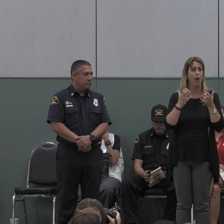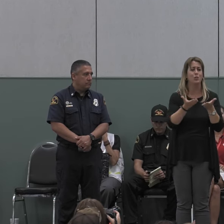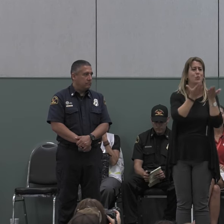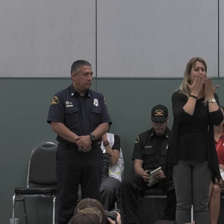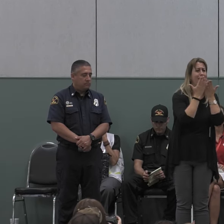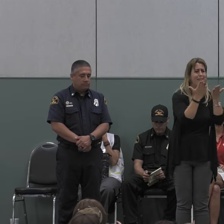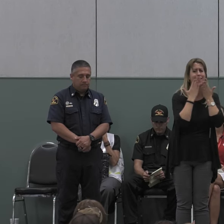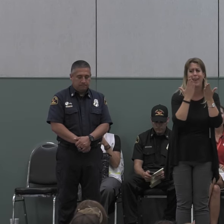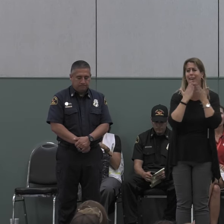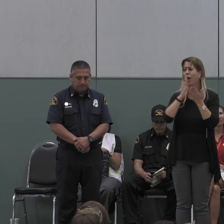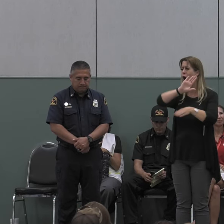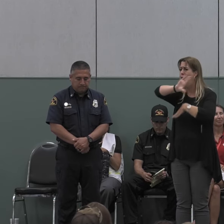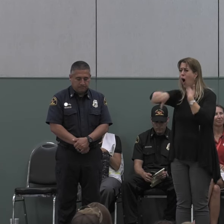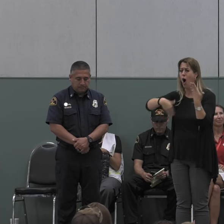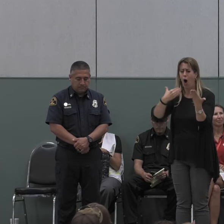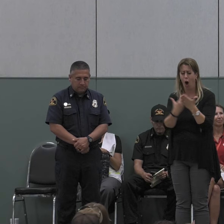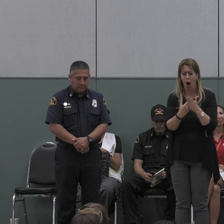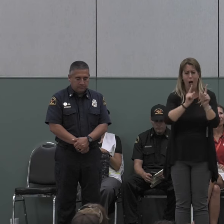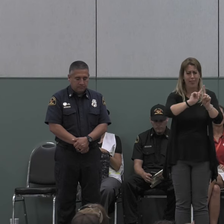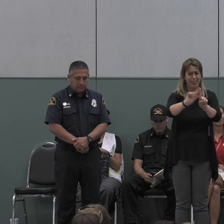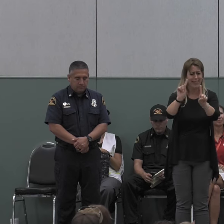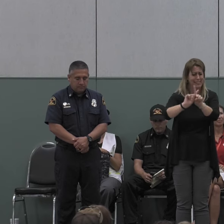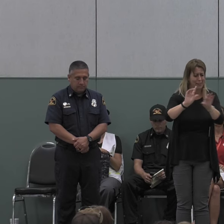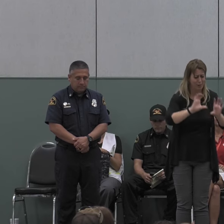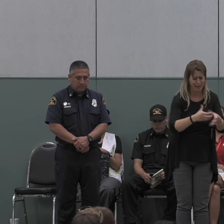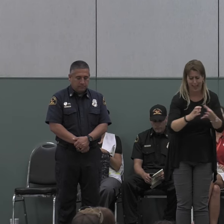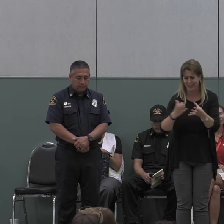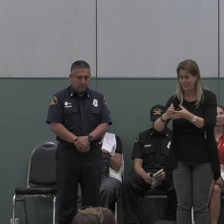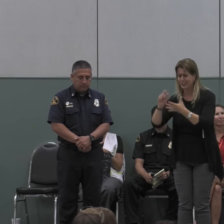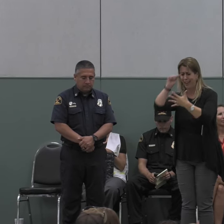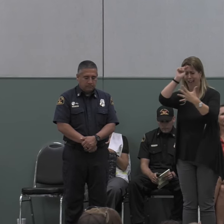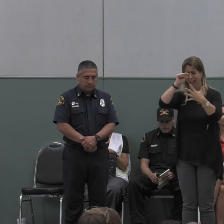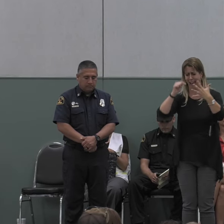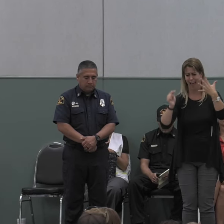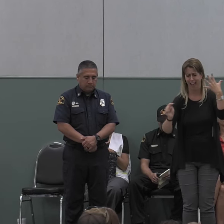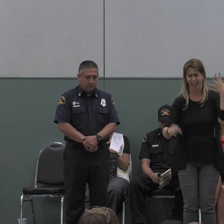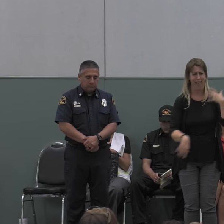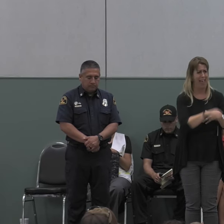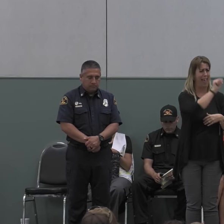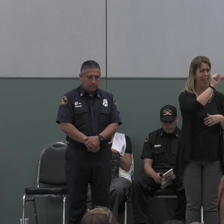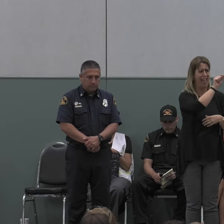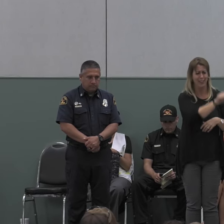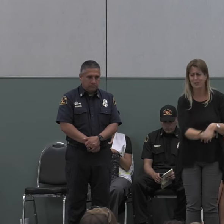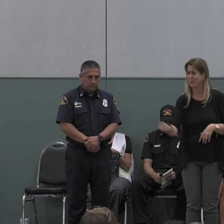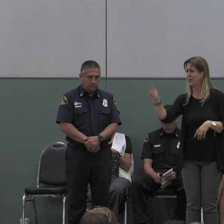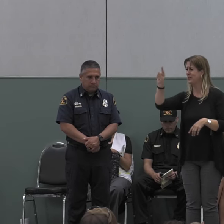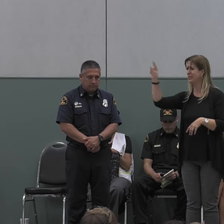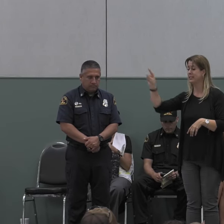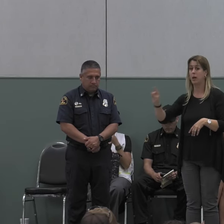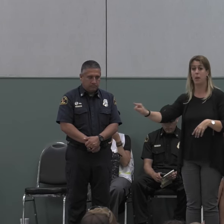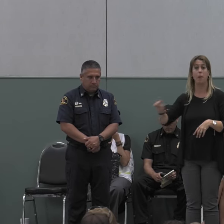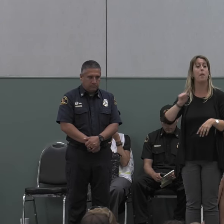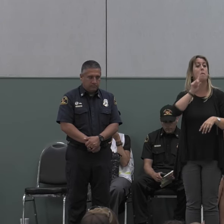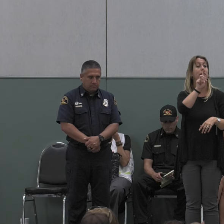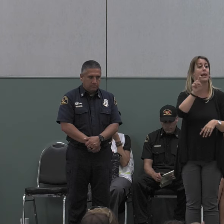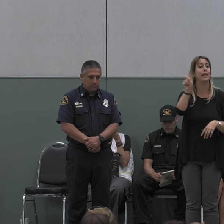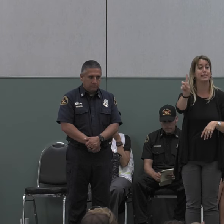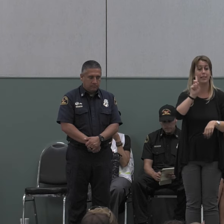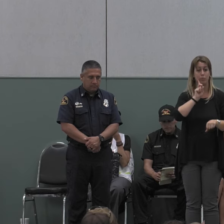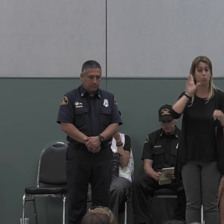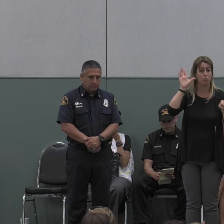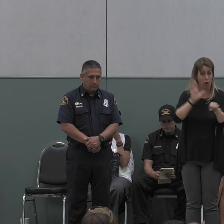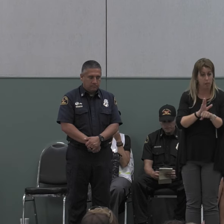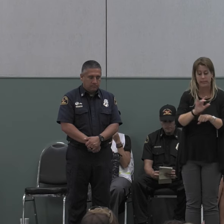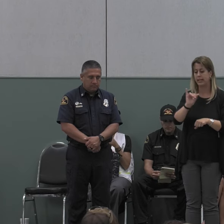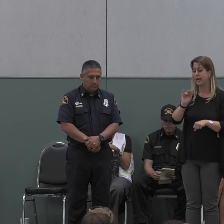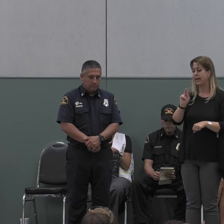agencies who were here, and I'm not going to name every single one of them, I did promise the Indian Wells Valley Water District, contrary to